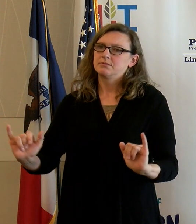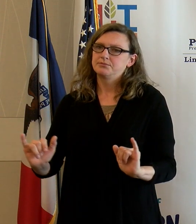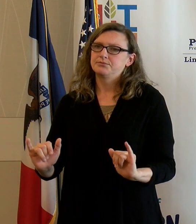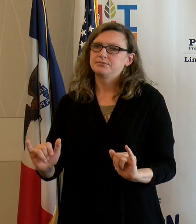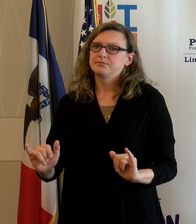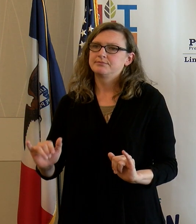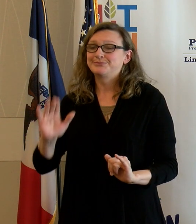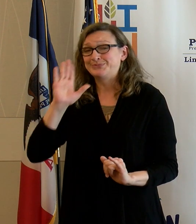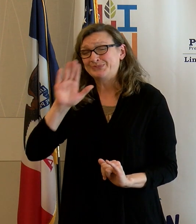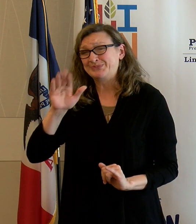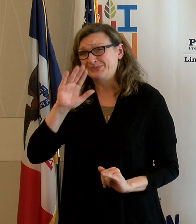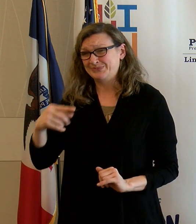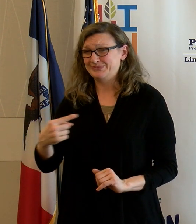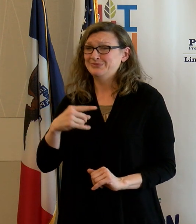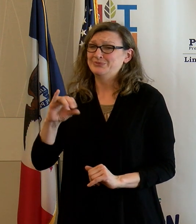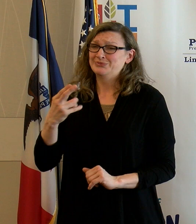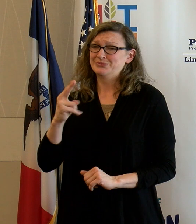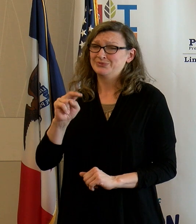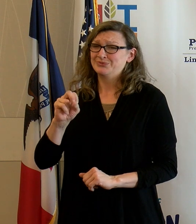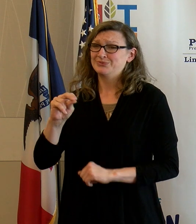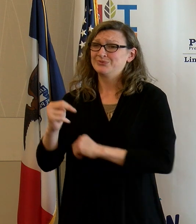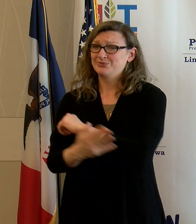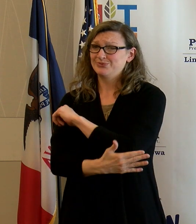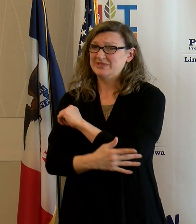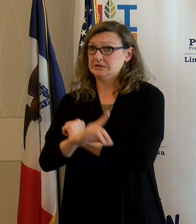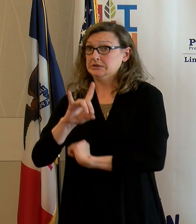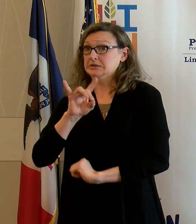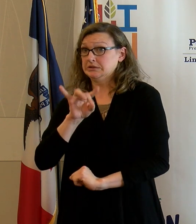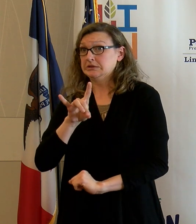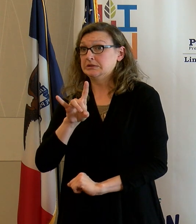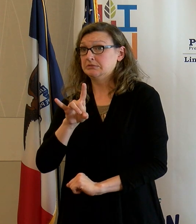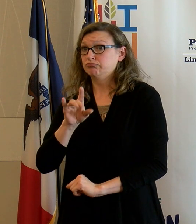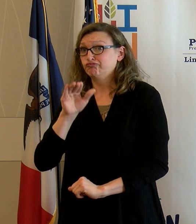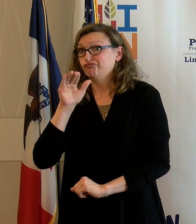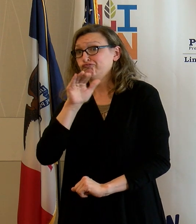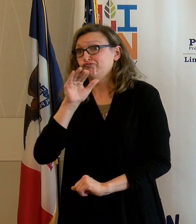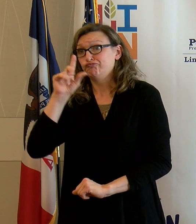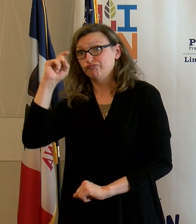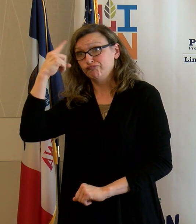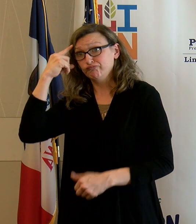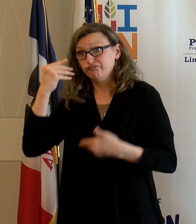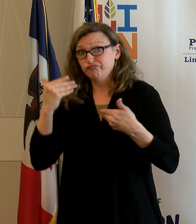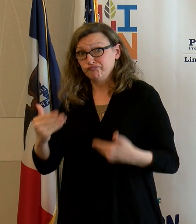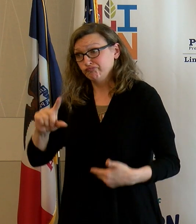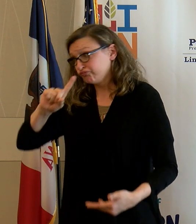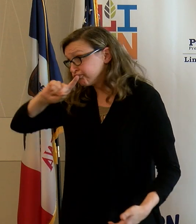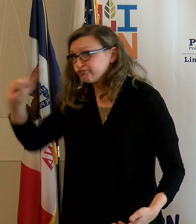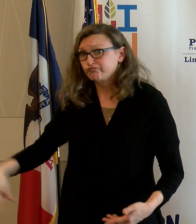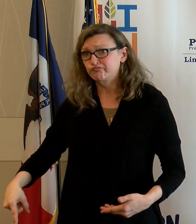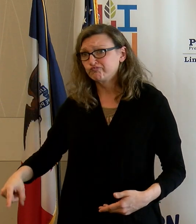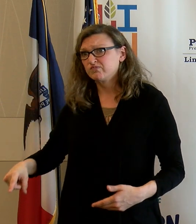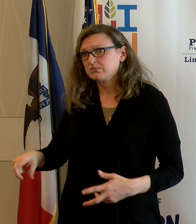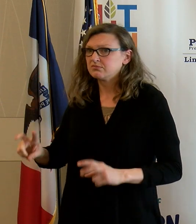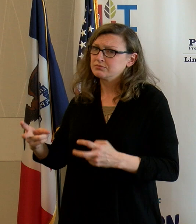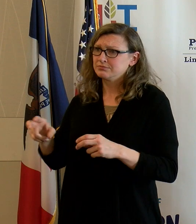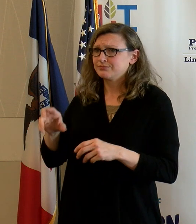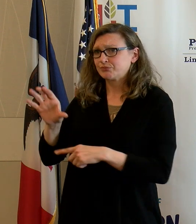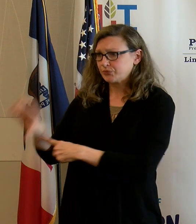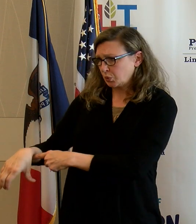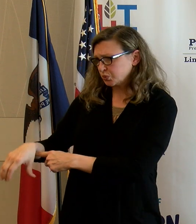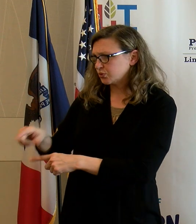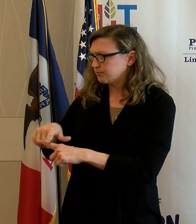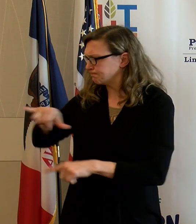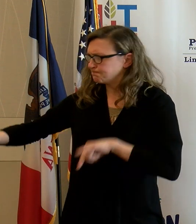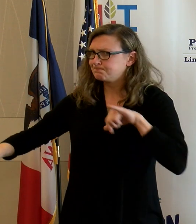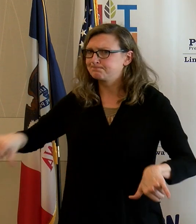a request to the governor's office to allow them to be able to issue a shelter-in-place order. And I have maintained from the